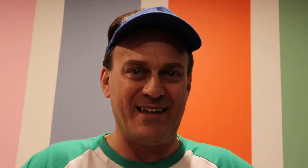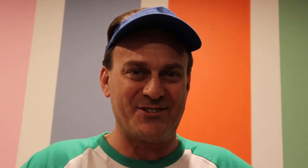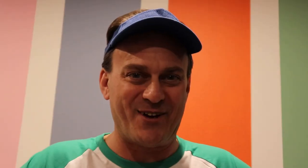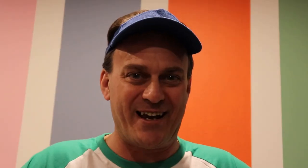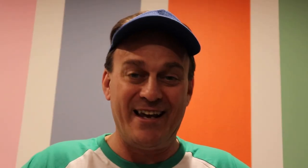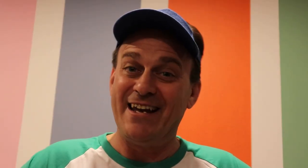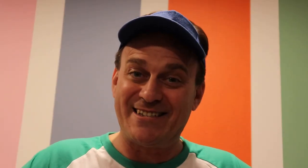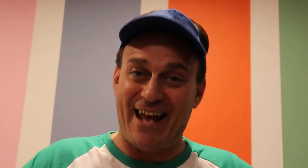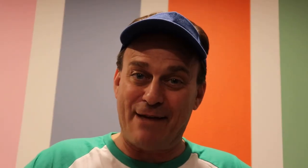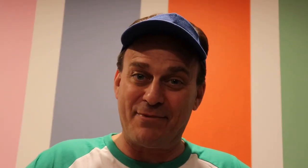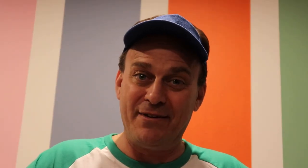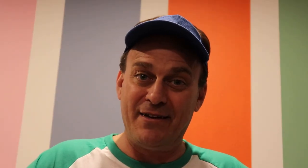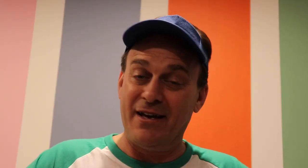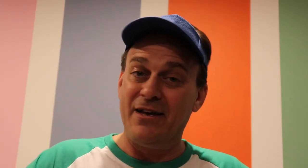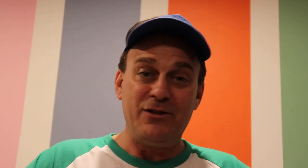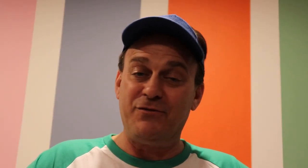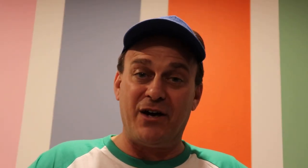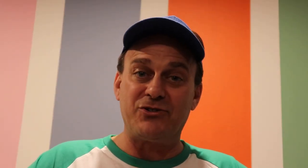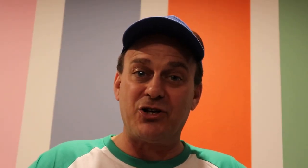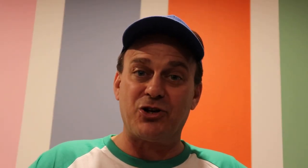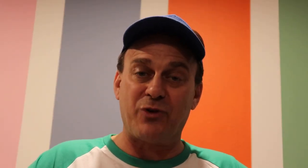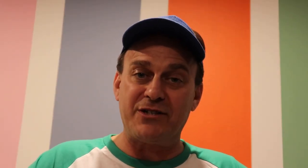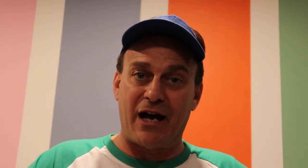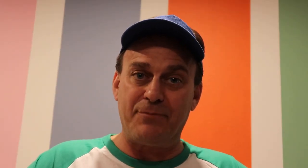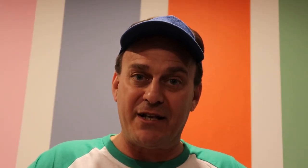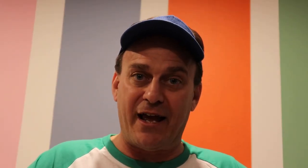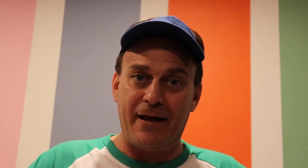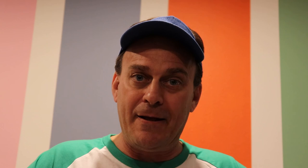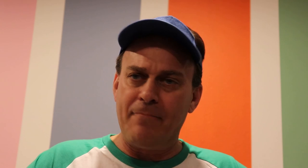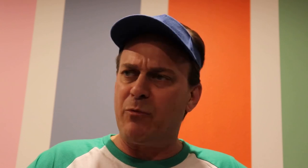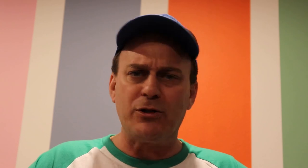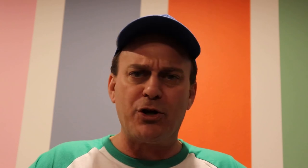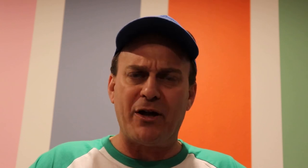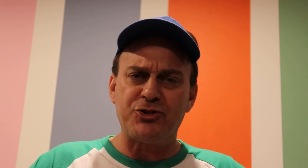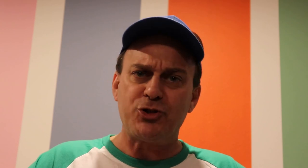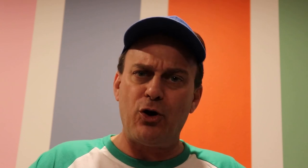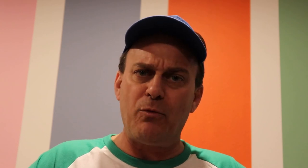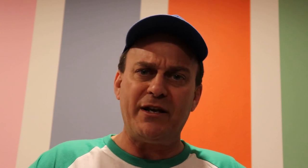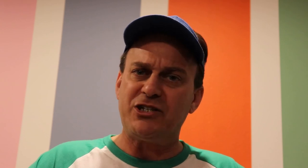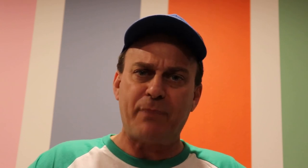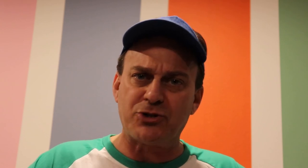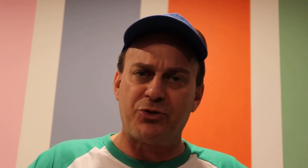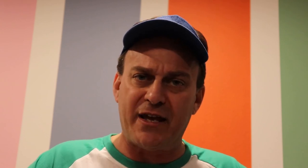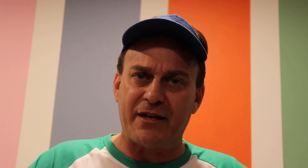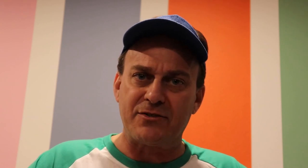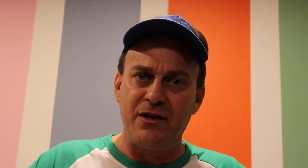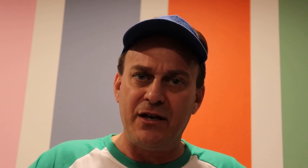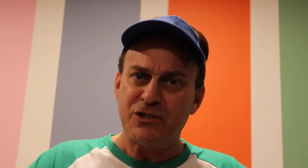That's right. It's an ape. You've done such a great job today. And we learned about so many special things.